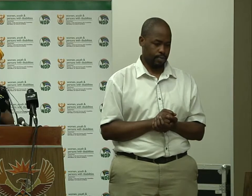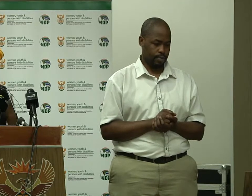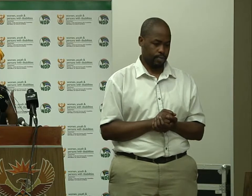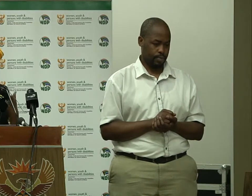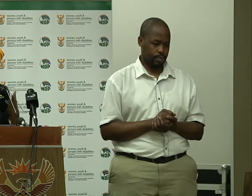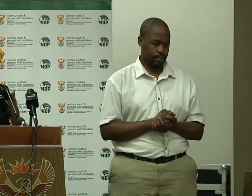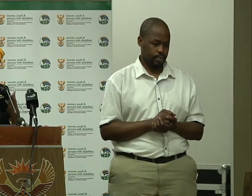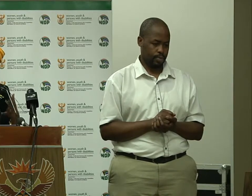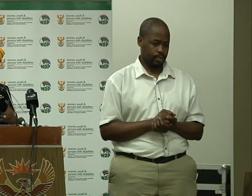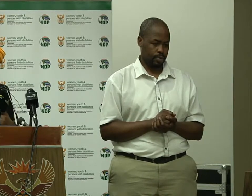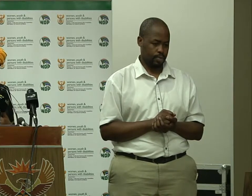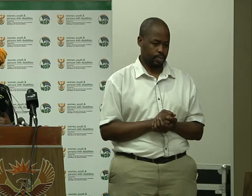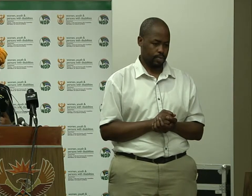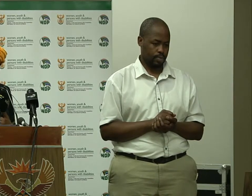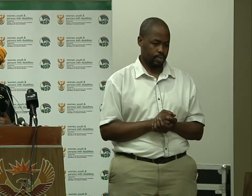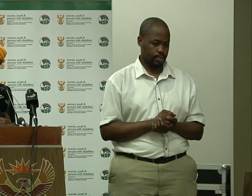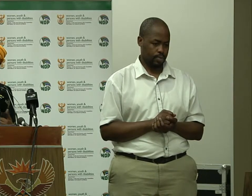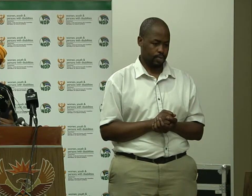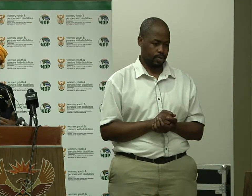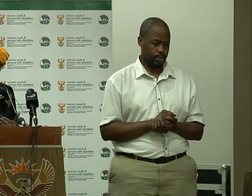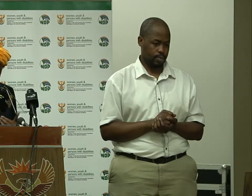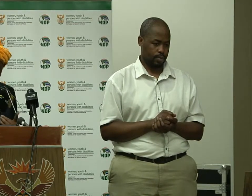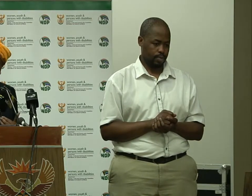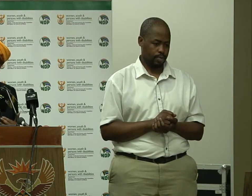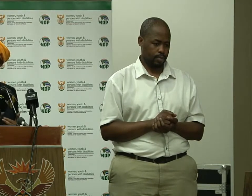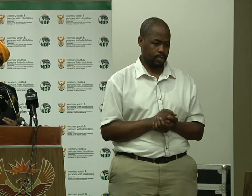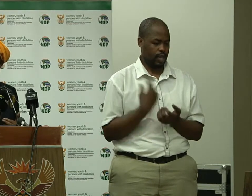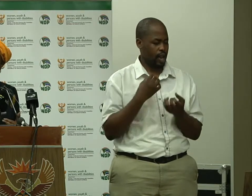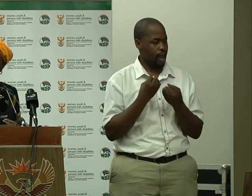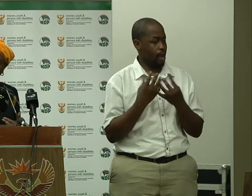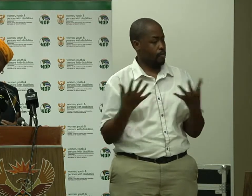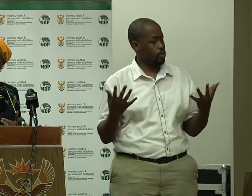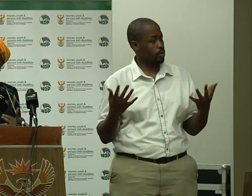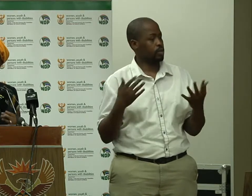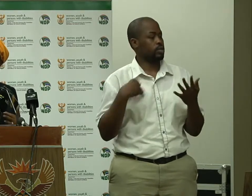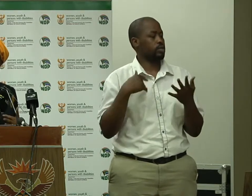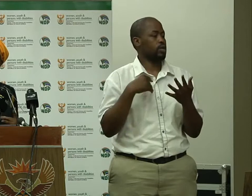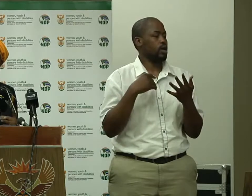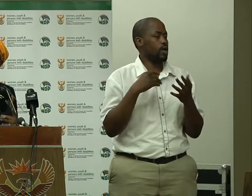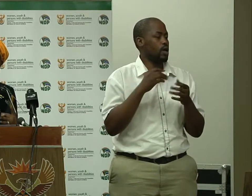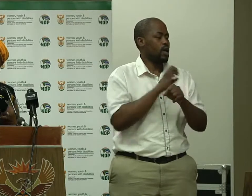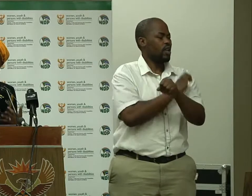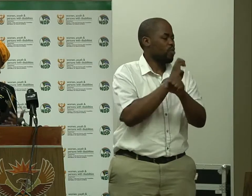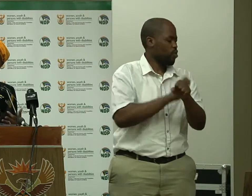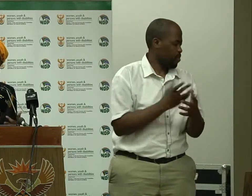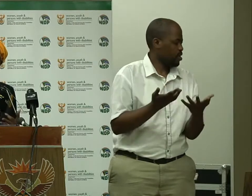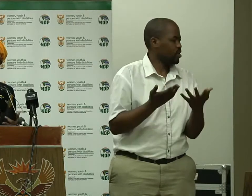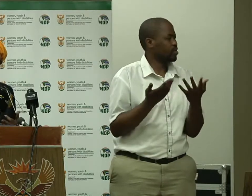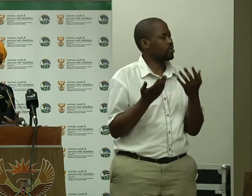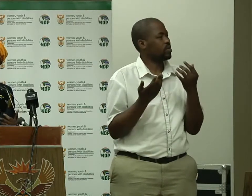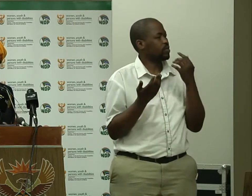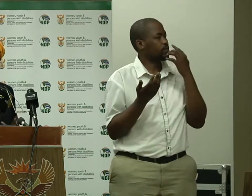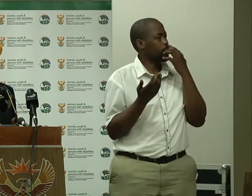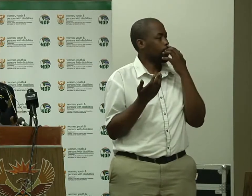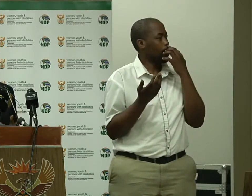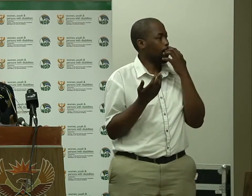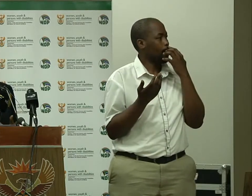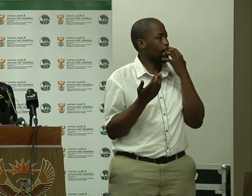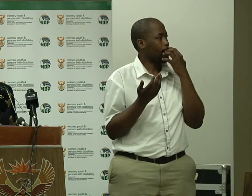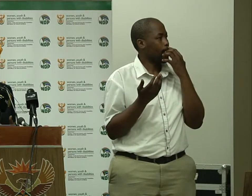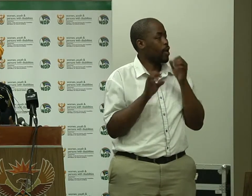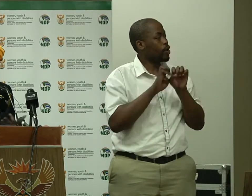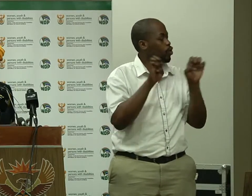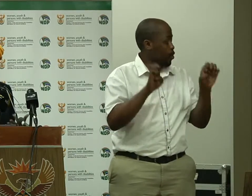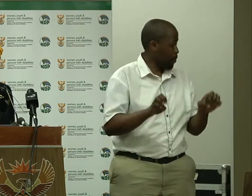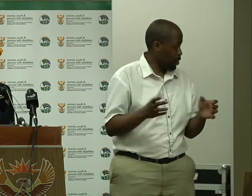in real terms, in numbers, equipments, to ensure that there's a clear